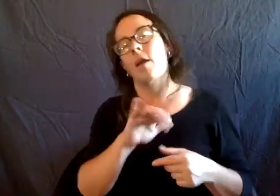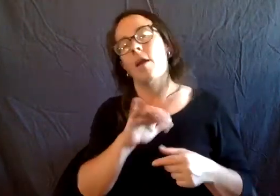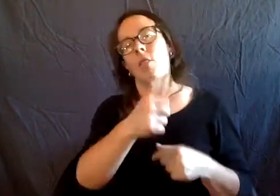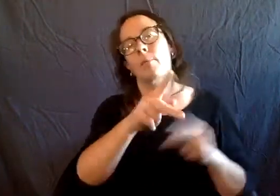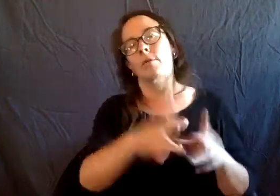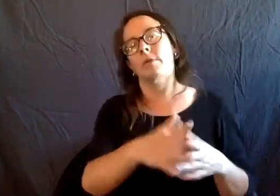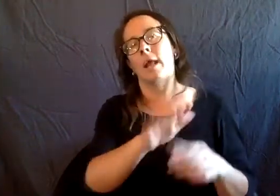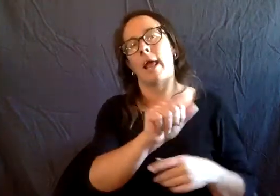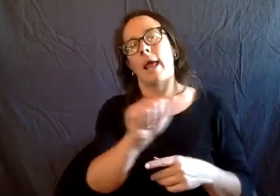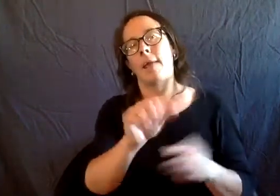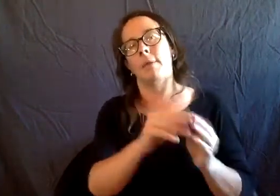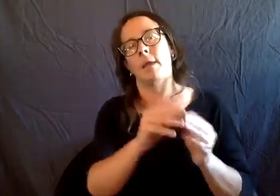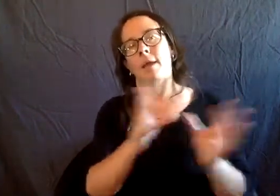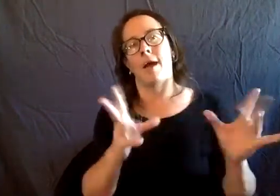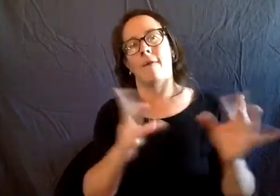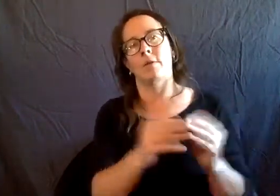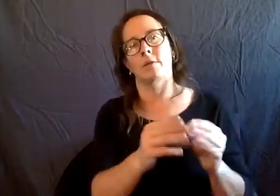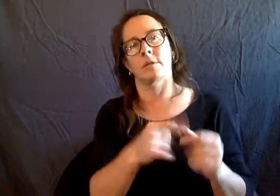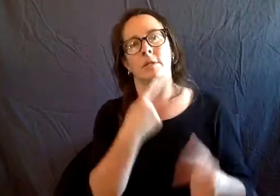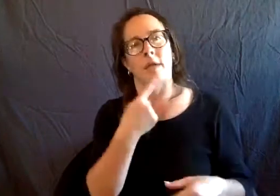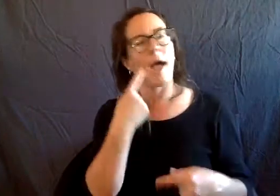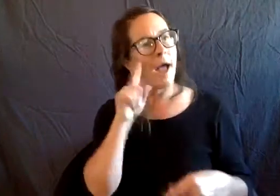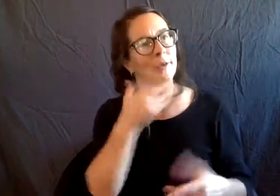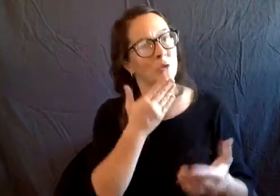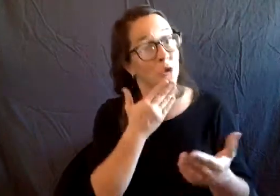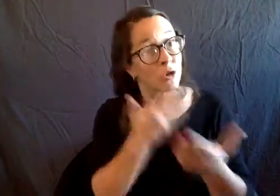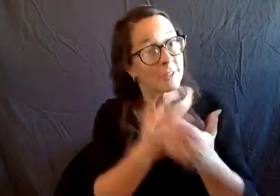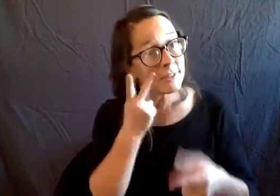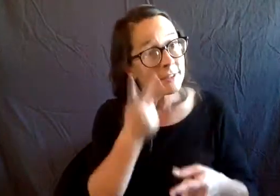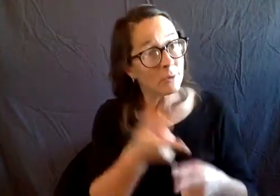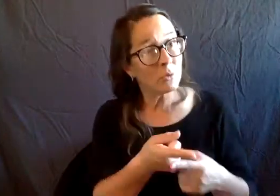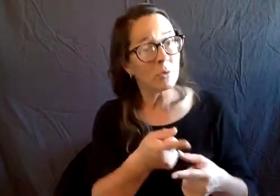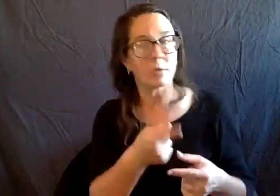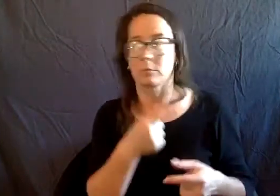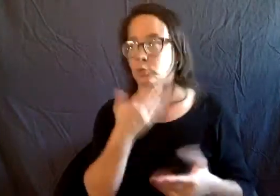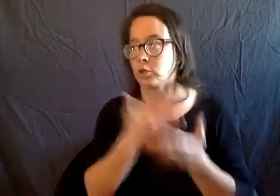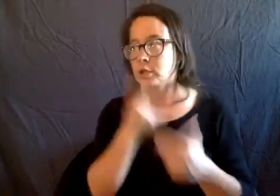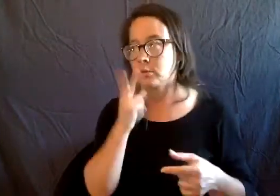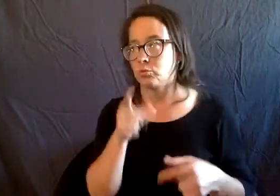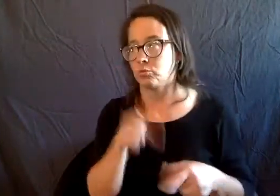There wasn't like, "Hey, you effer, why did you do this?" Or, "I told you to do this, why didn't you